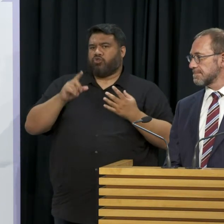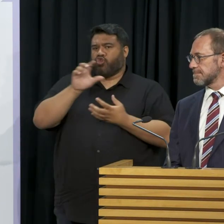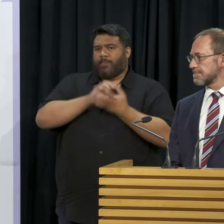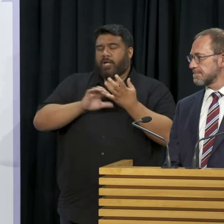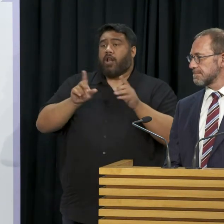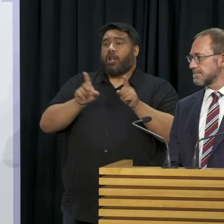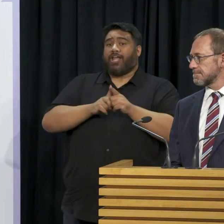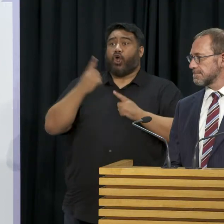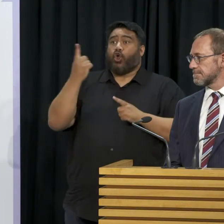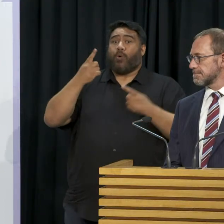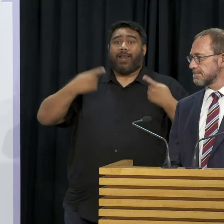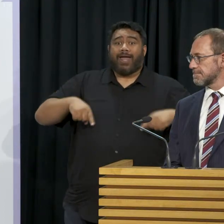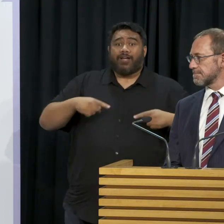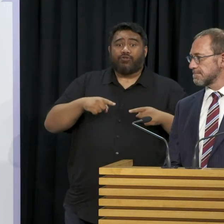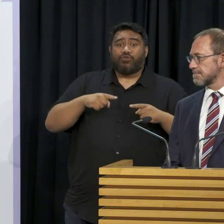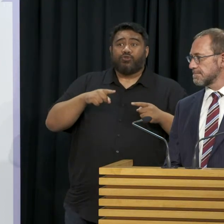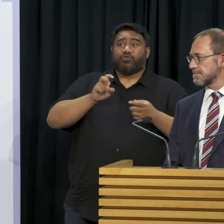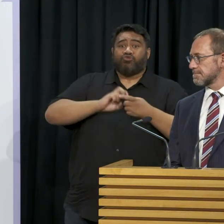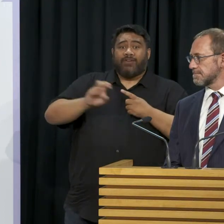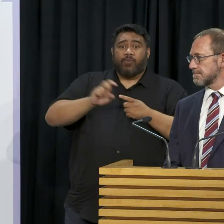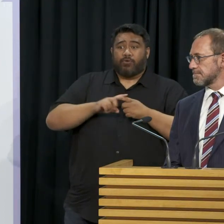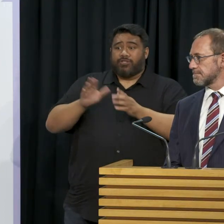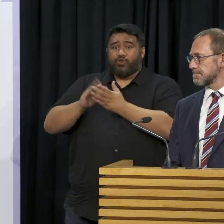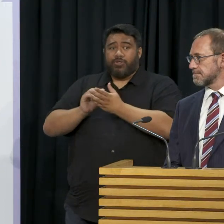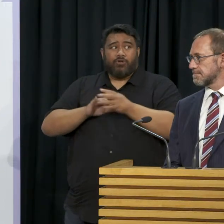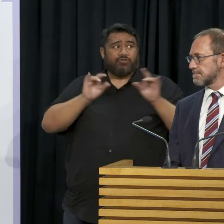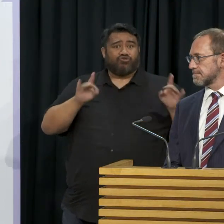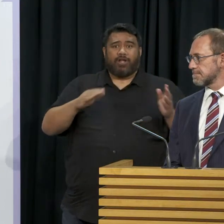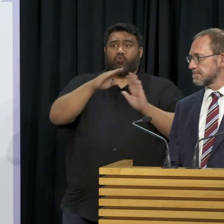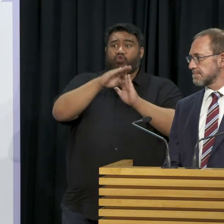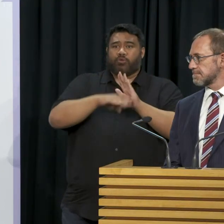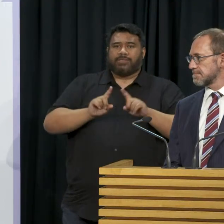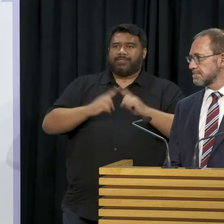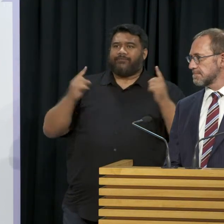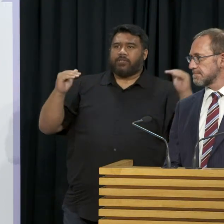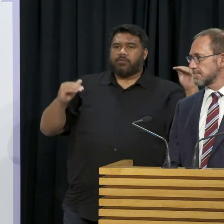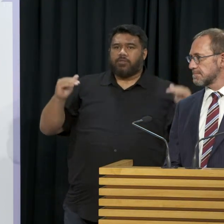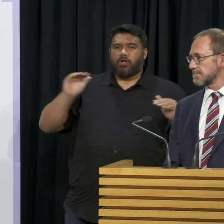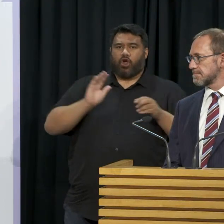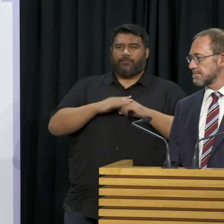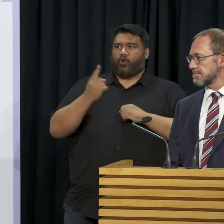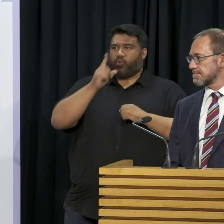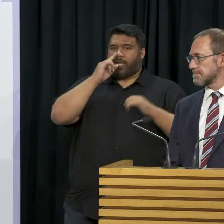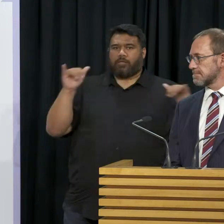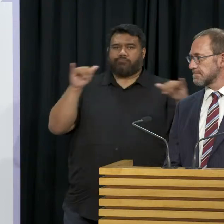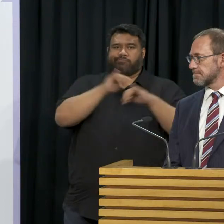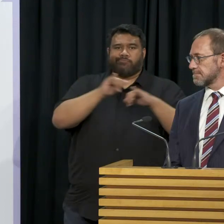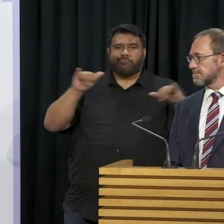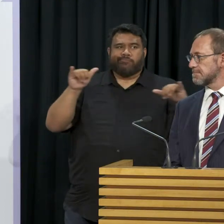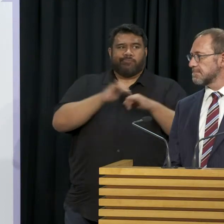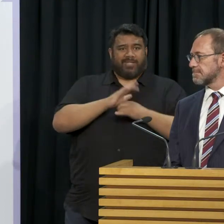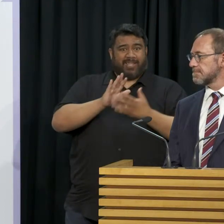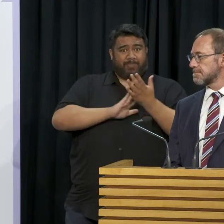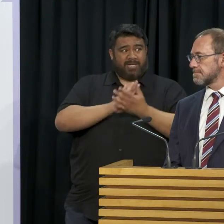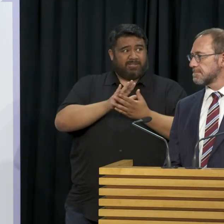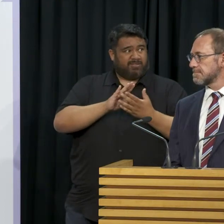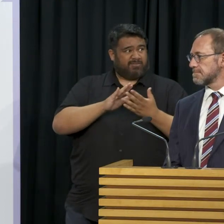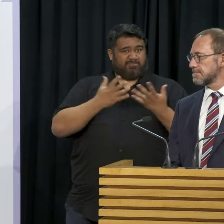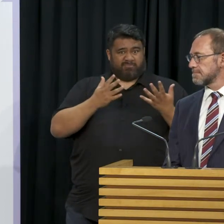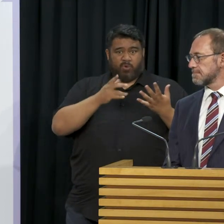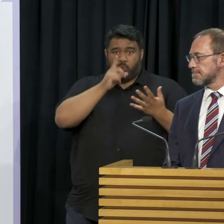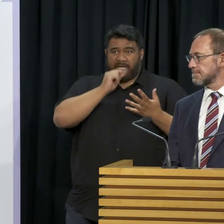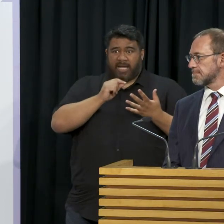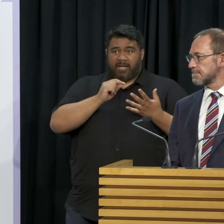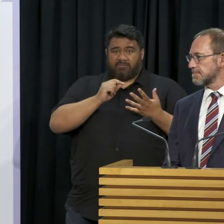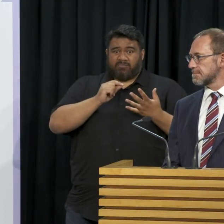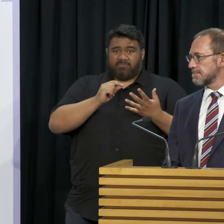eligible to travel? Because New Zealand and Australia have different rules around who are able to come into their countries. Are they still able to participate in the Trans-Tasman